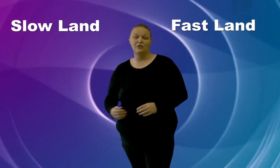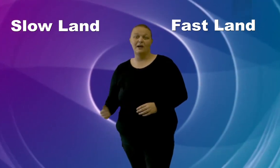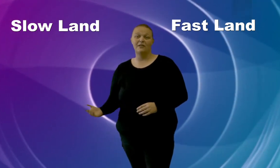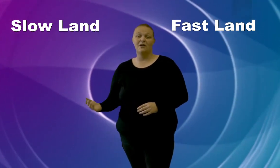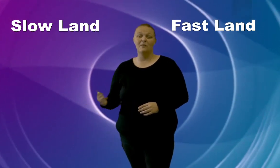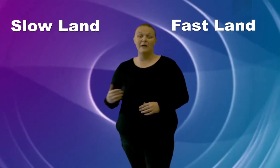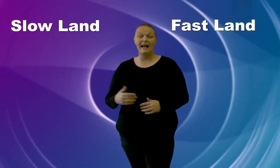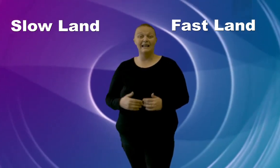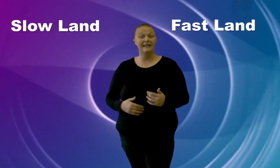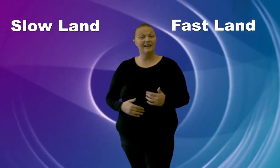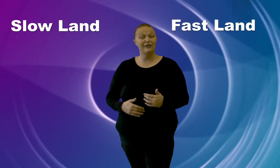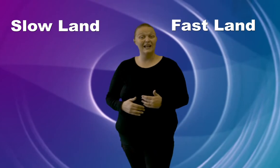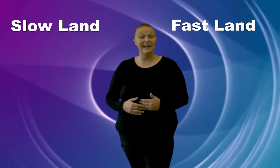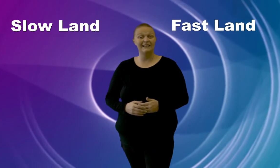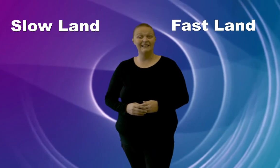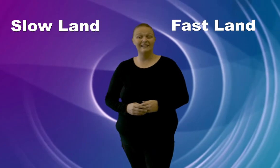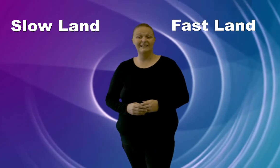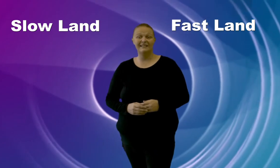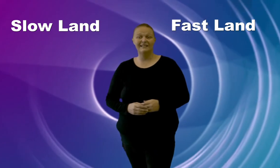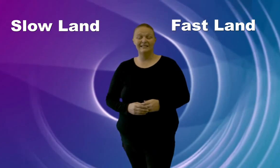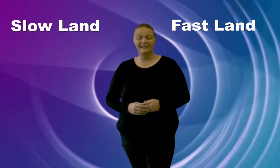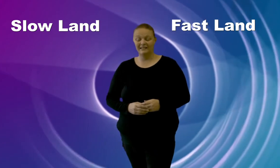Drive the car back into the other land.